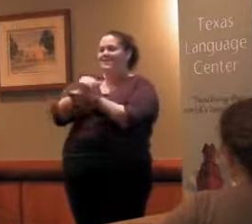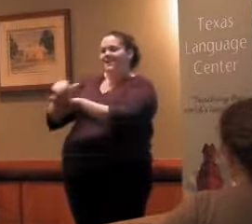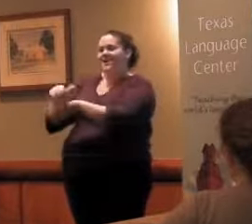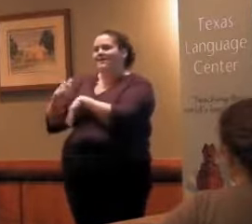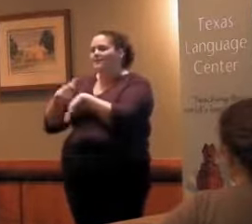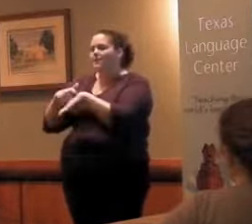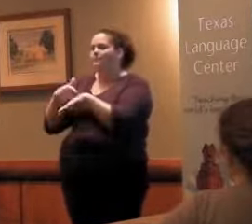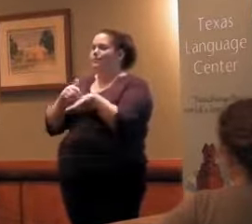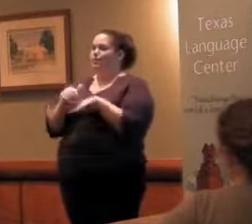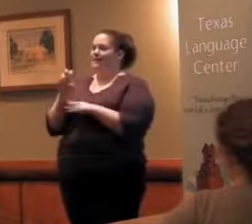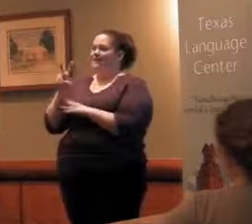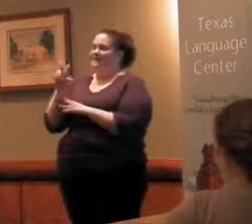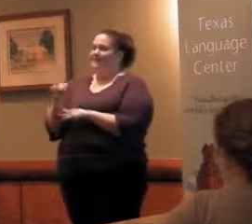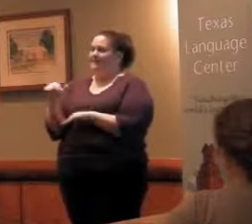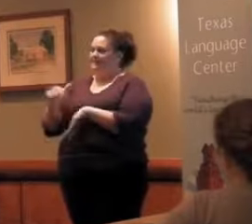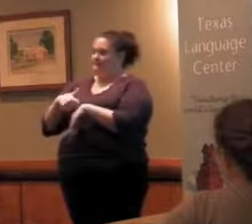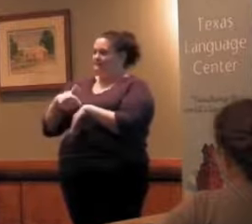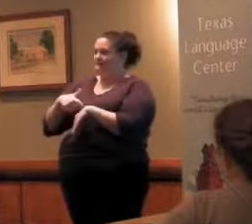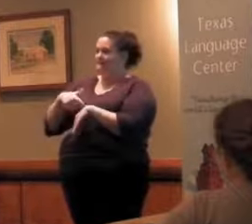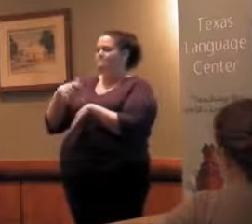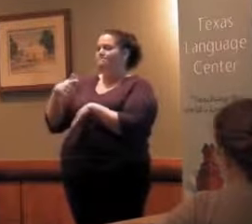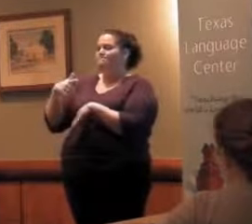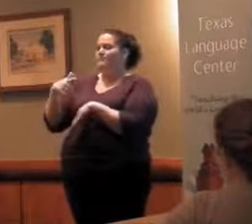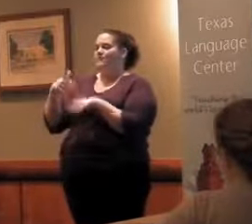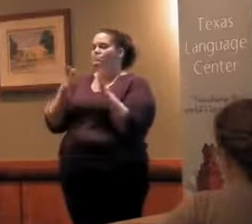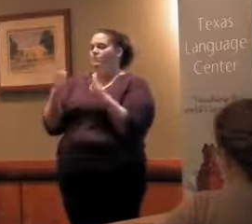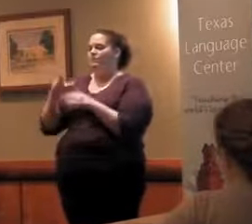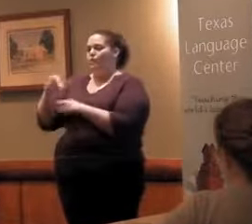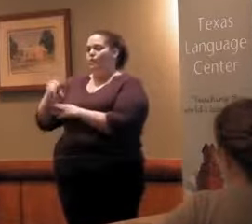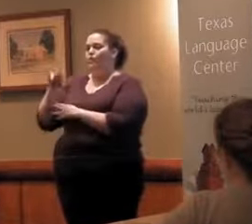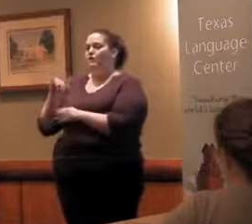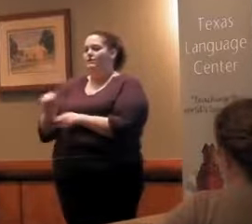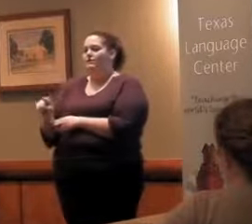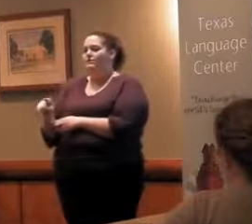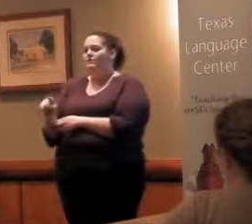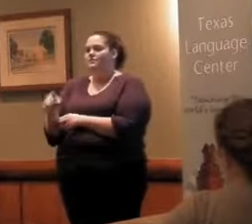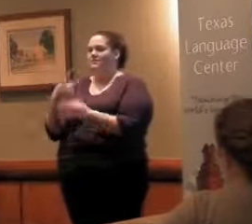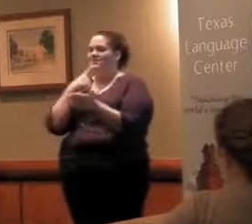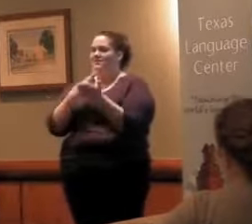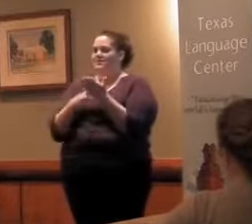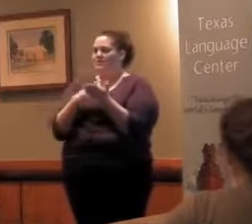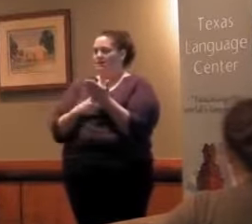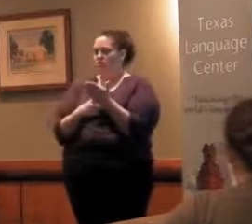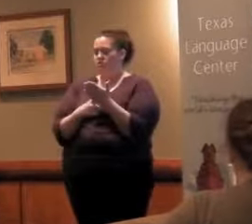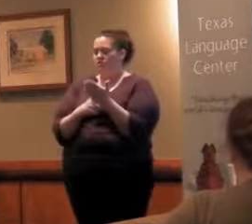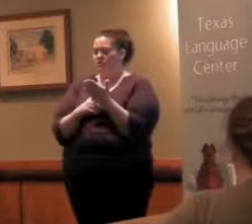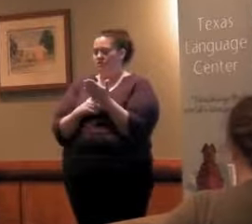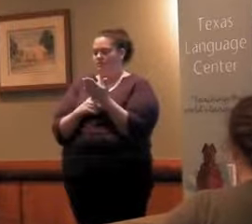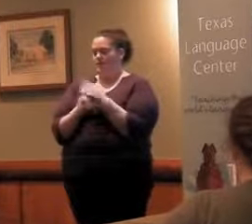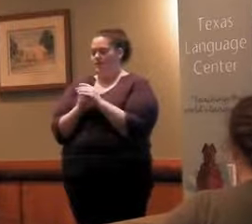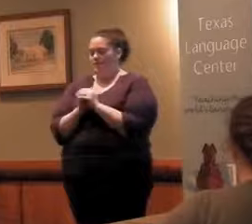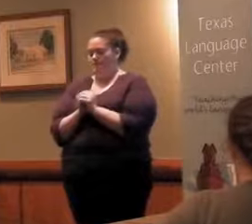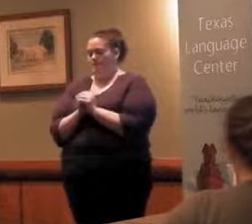whenever that is, prepare for in-class quizzes or discussions, and that type of